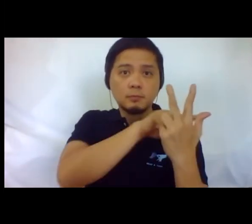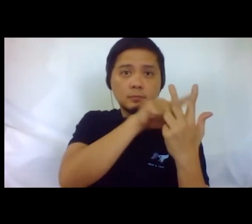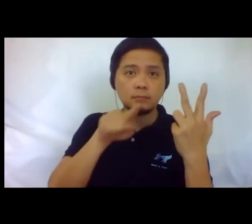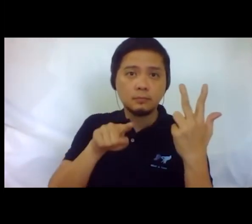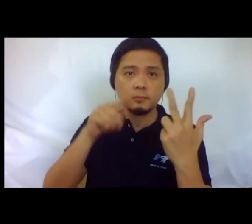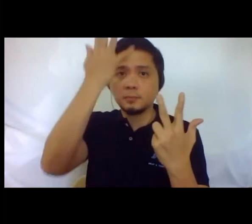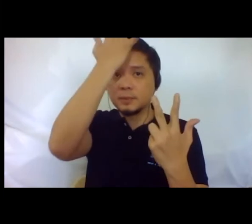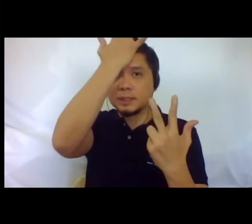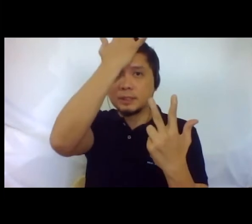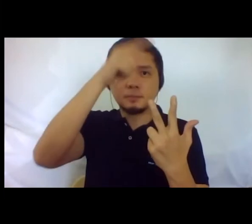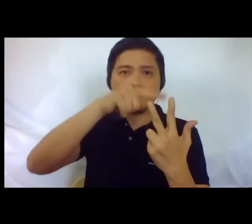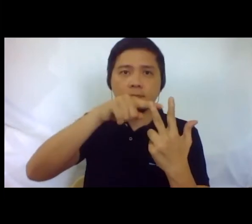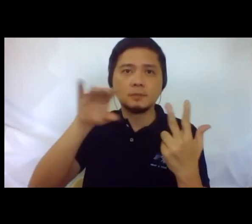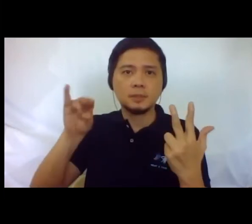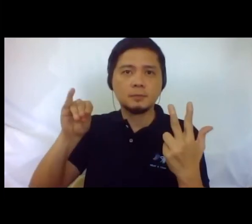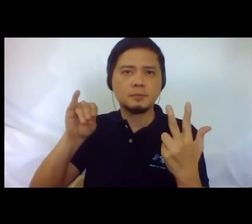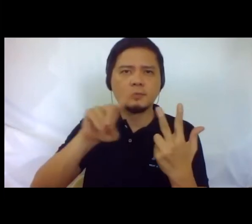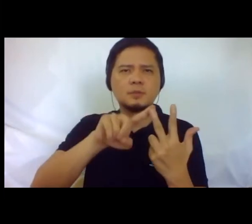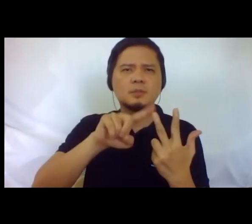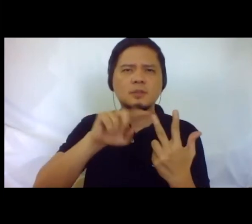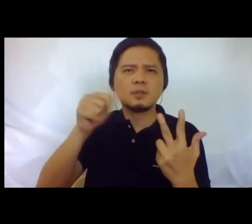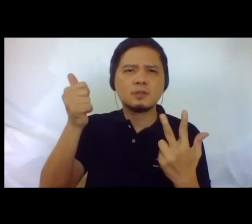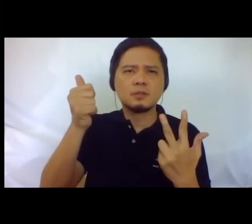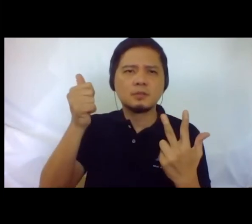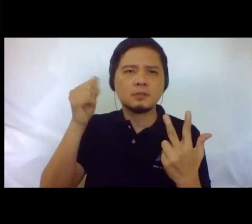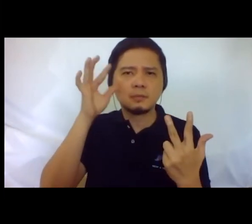Peebs and Yummy. What about, did I see Jasmine?